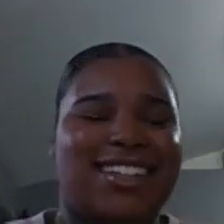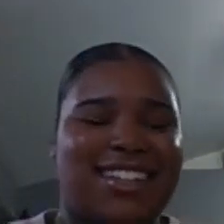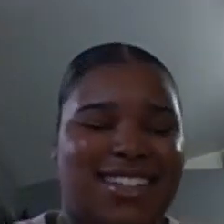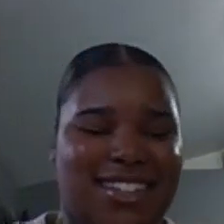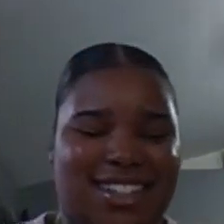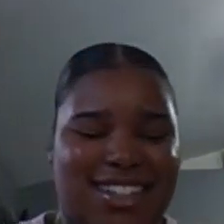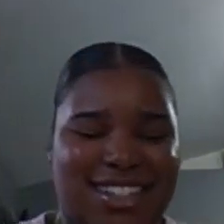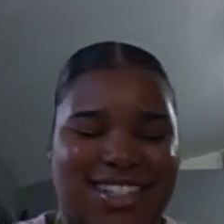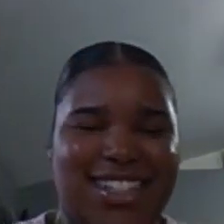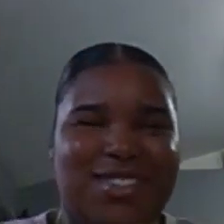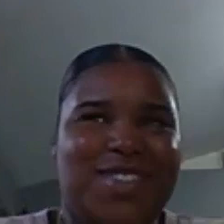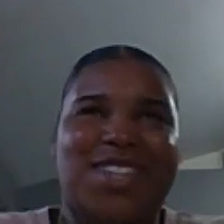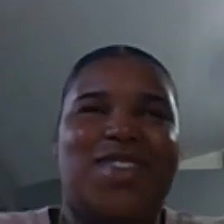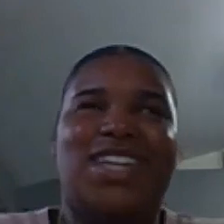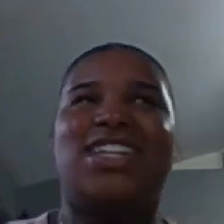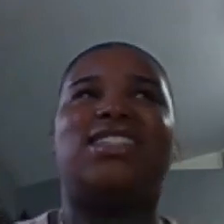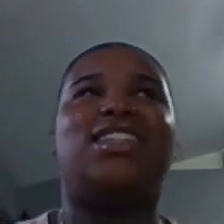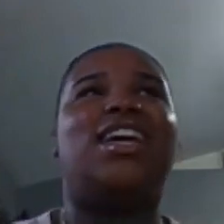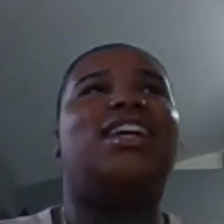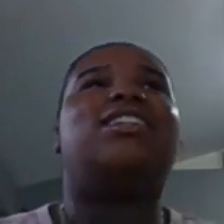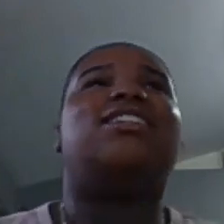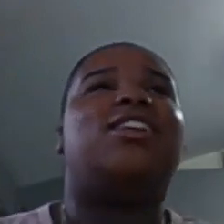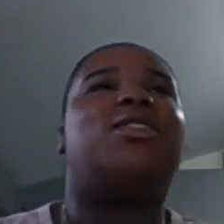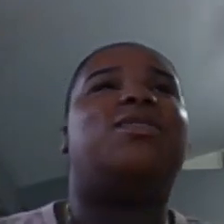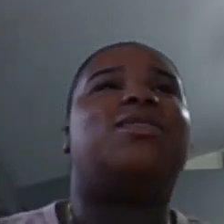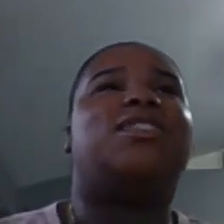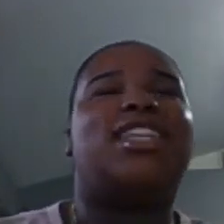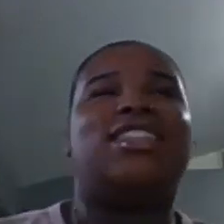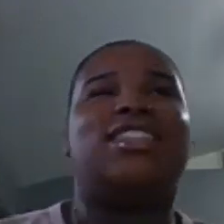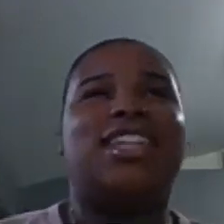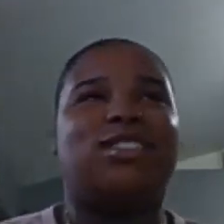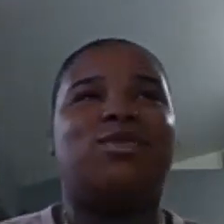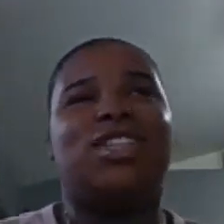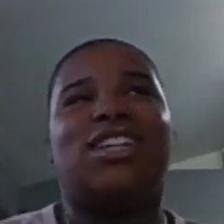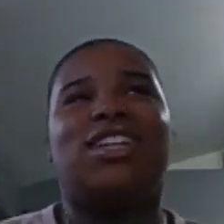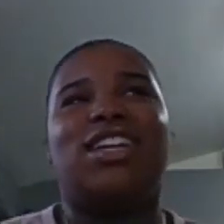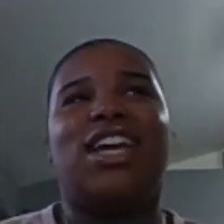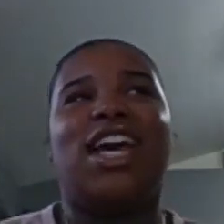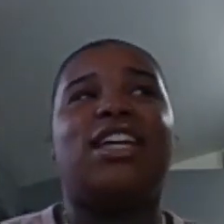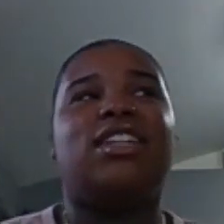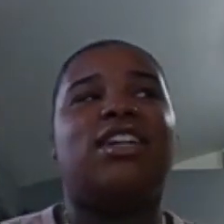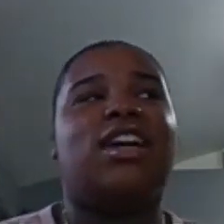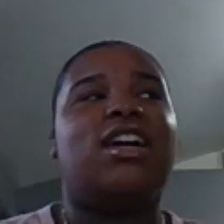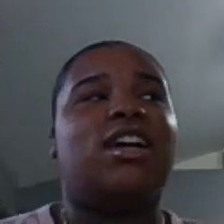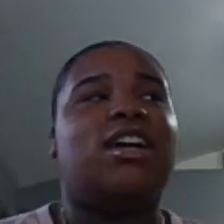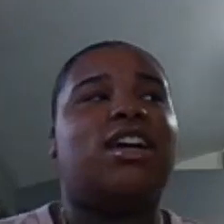like, it just doesn't really make sense. So that's one thing.